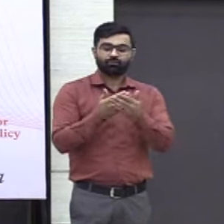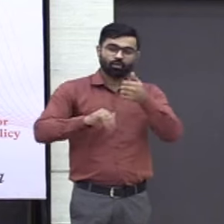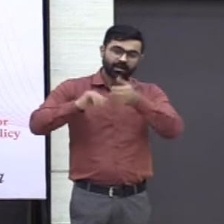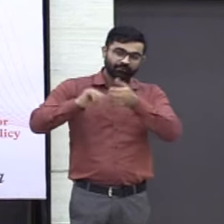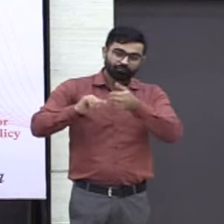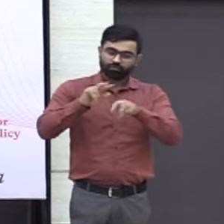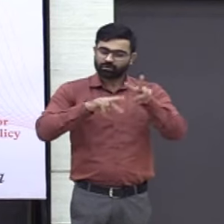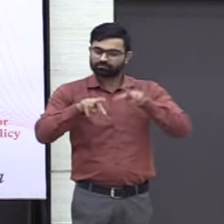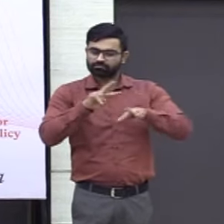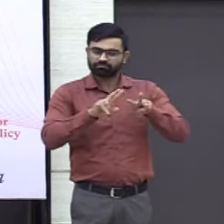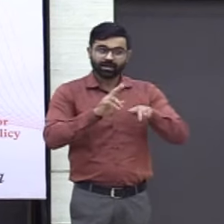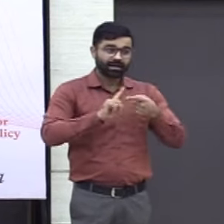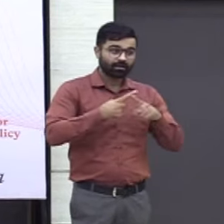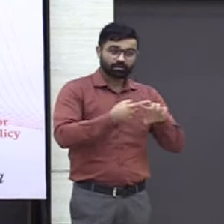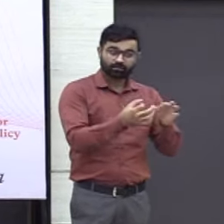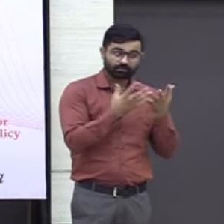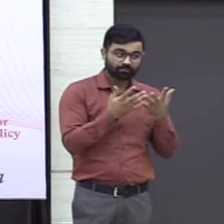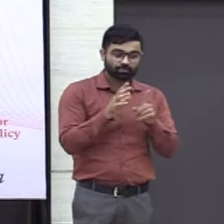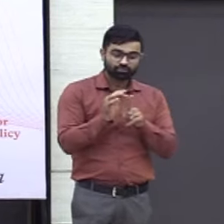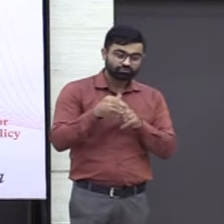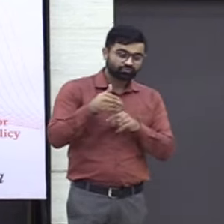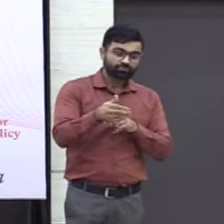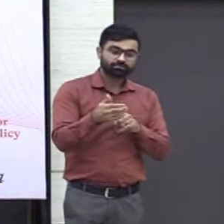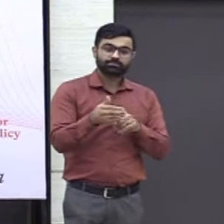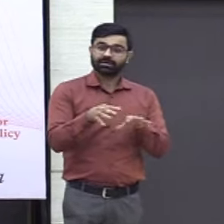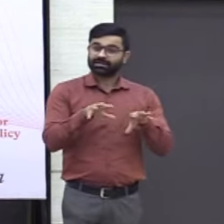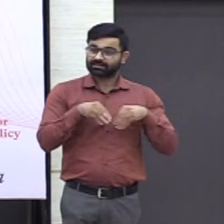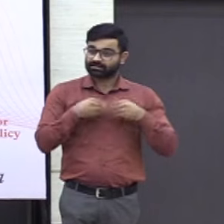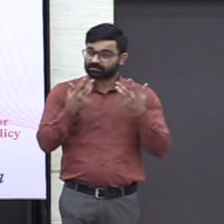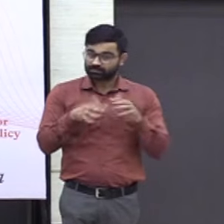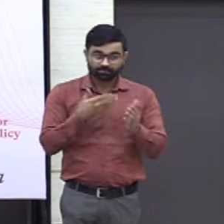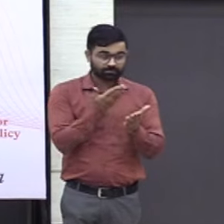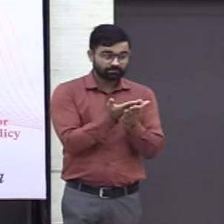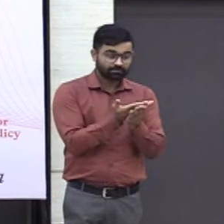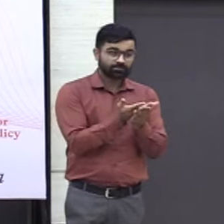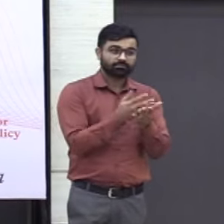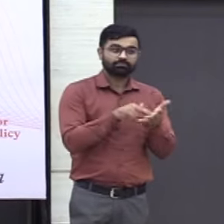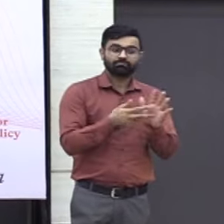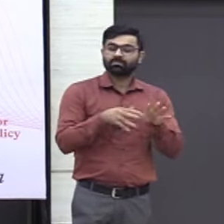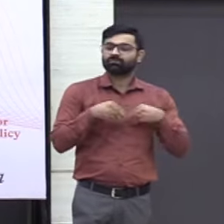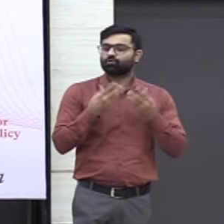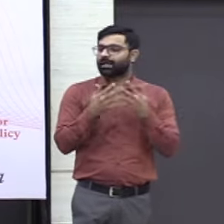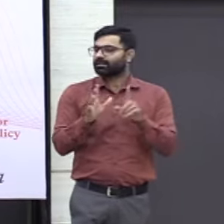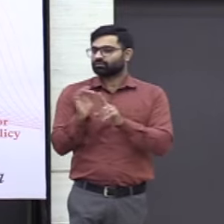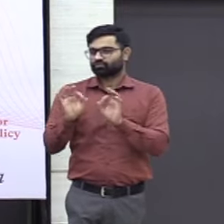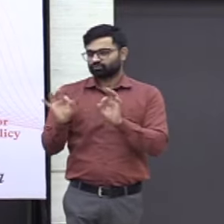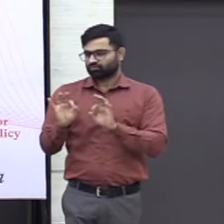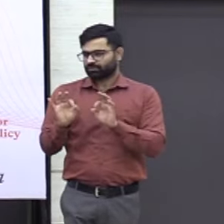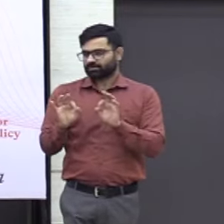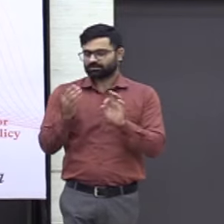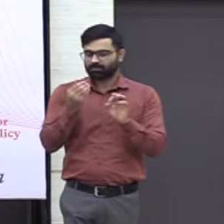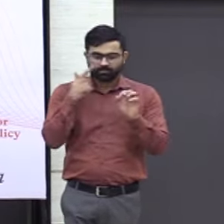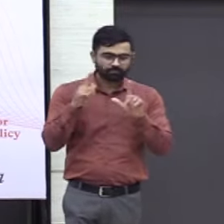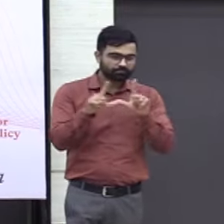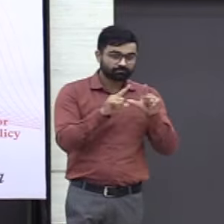feedback from the bureaucrats as to what should be done, accepts some recommendations, does not accept any recommendations, some